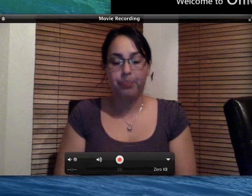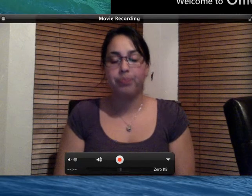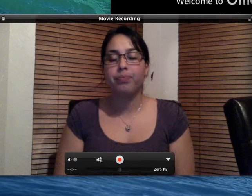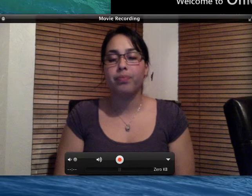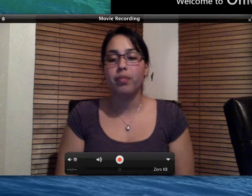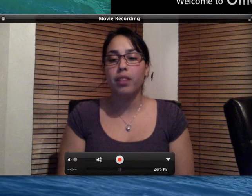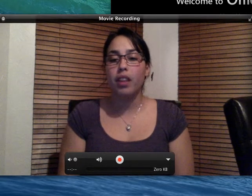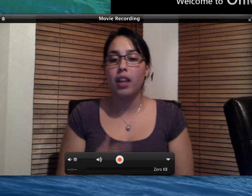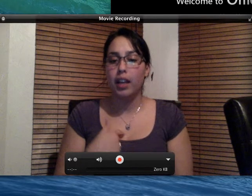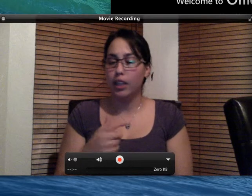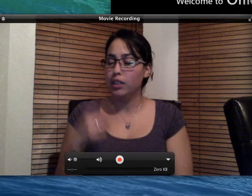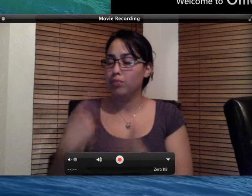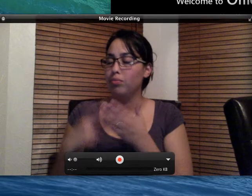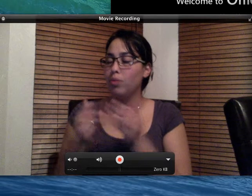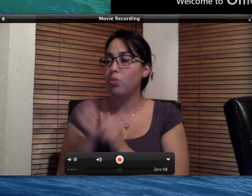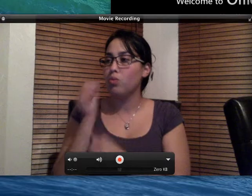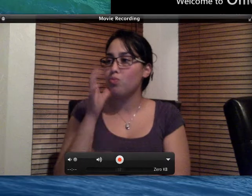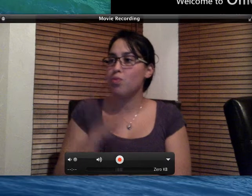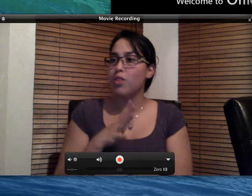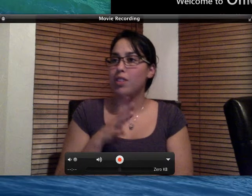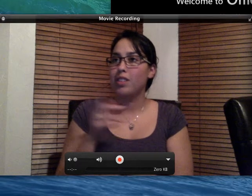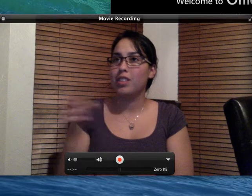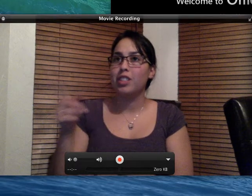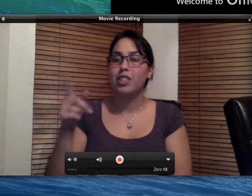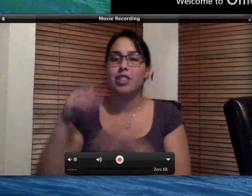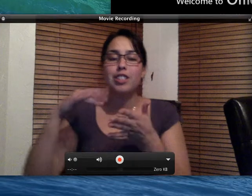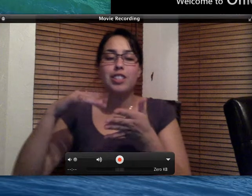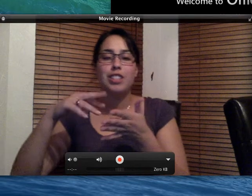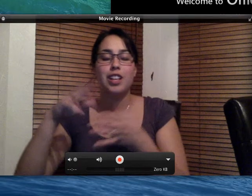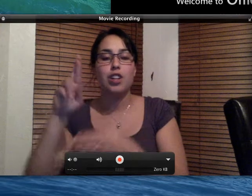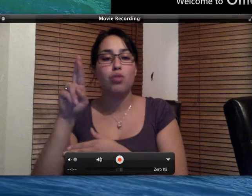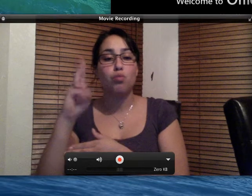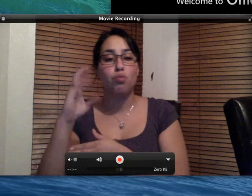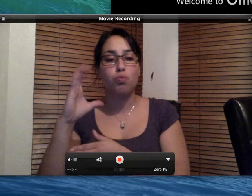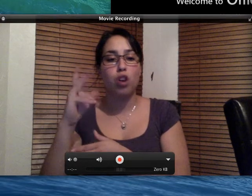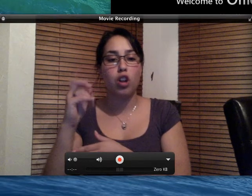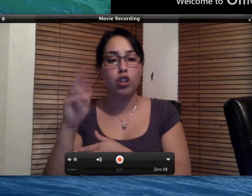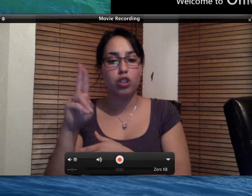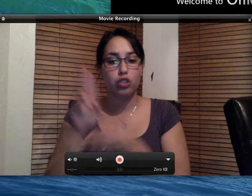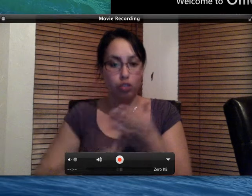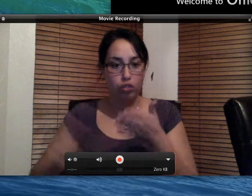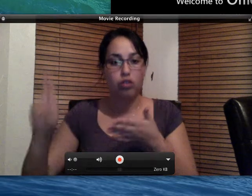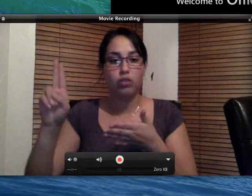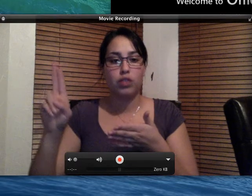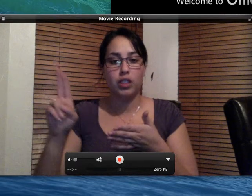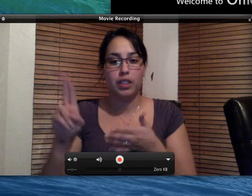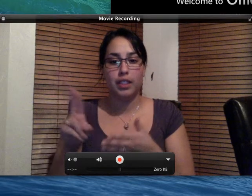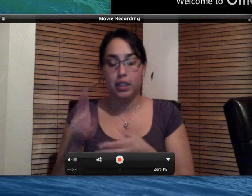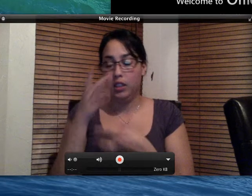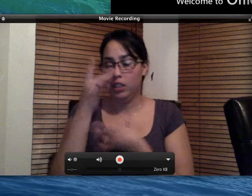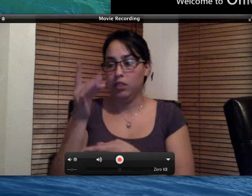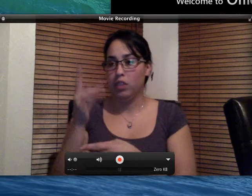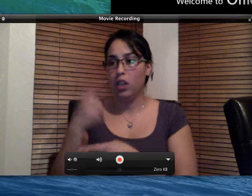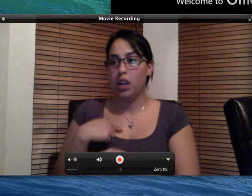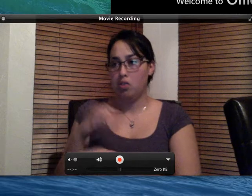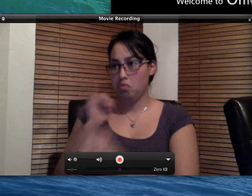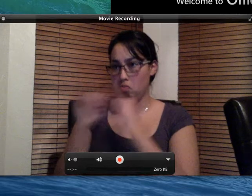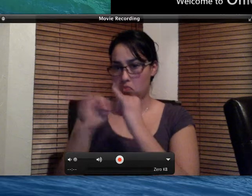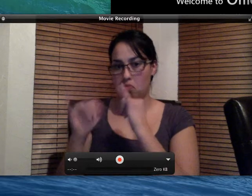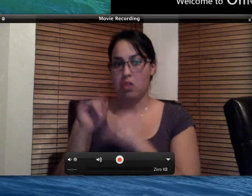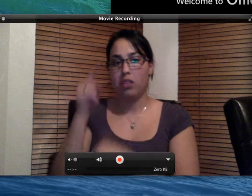study at Rutgers University. Gotta love that, Rutgers. And so I interviewed her in Oakland in a sushi